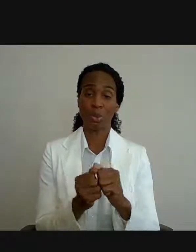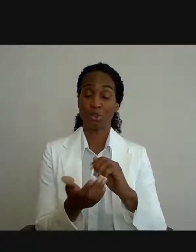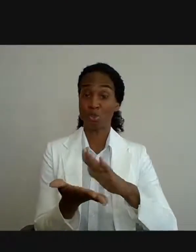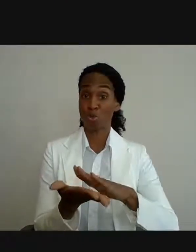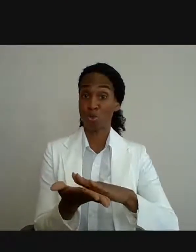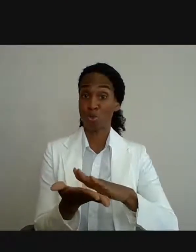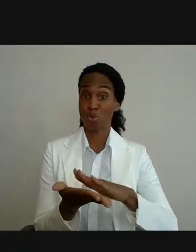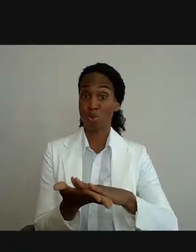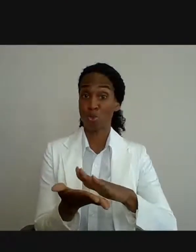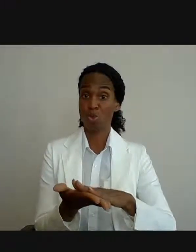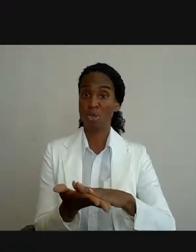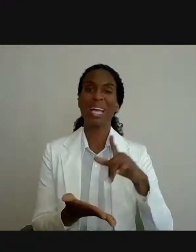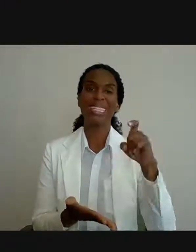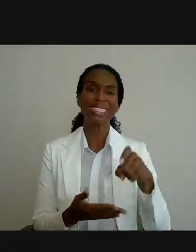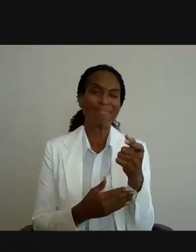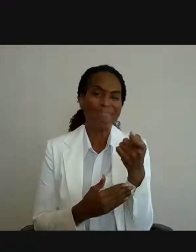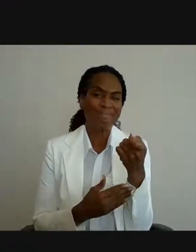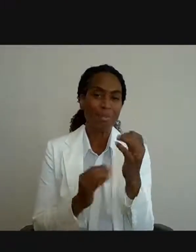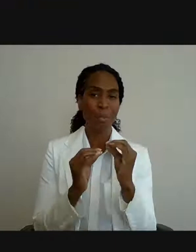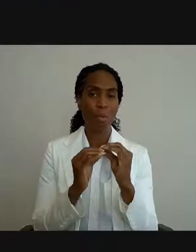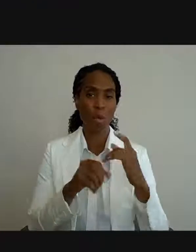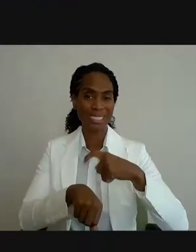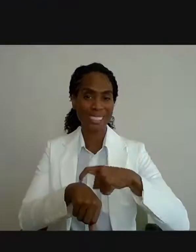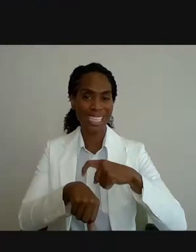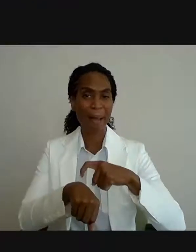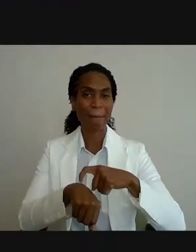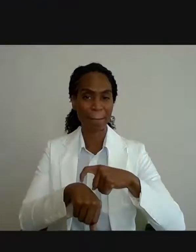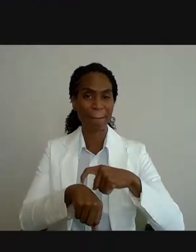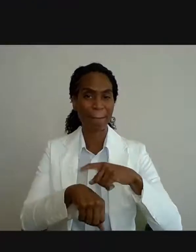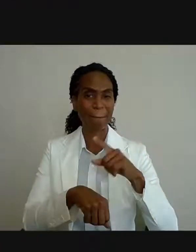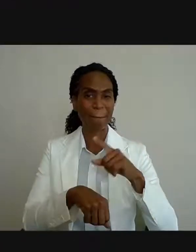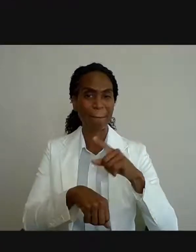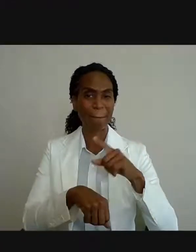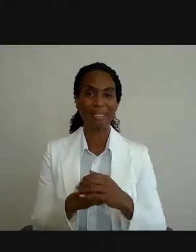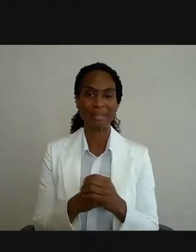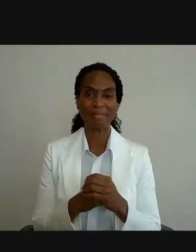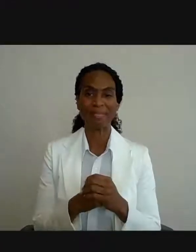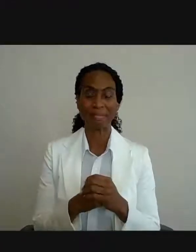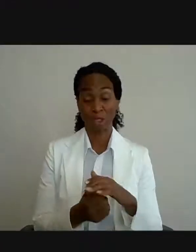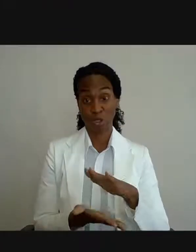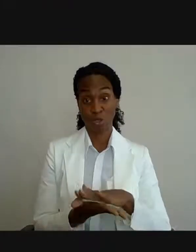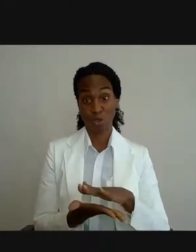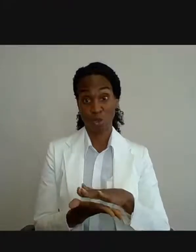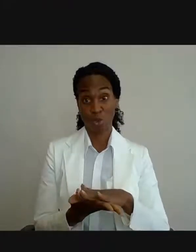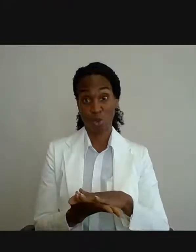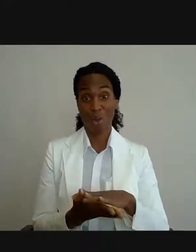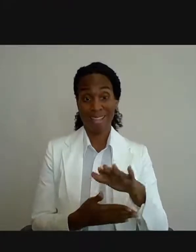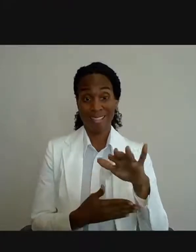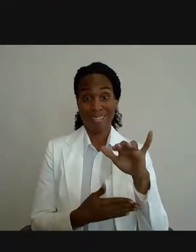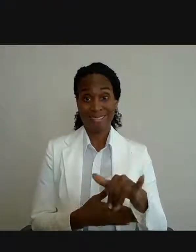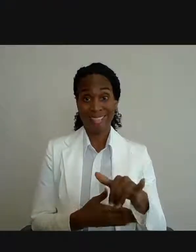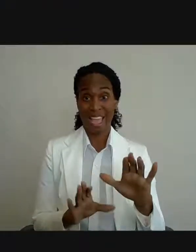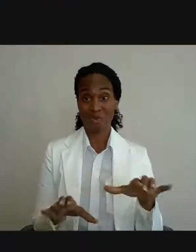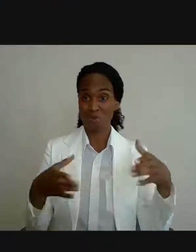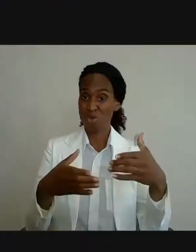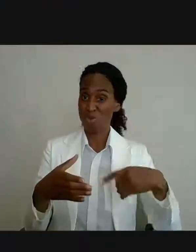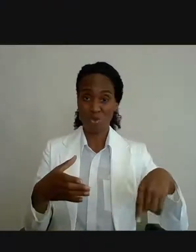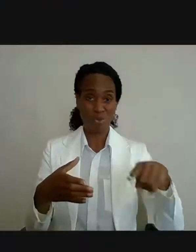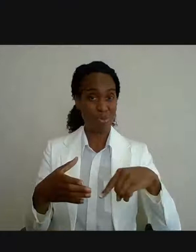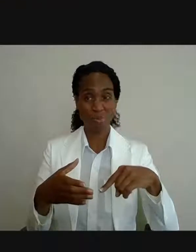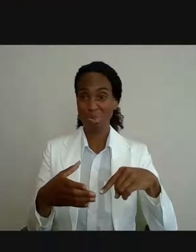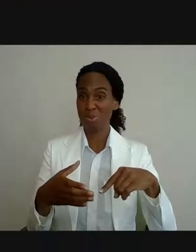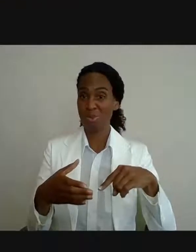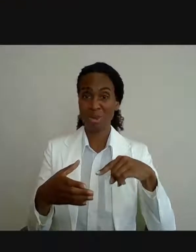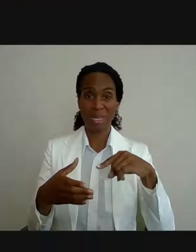going to need a little bit more time as we're dealing with a population that still hasn't been fully approved for